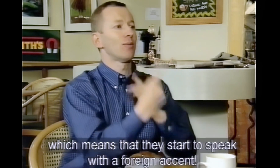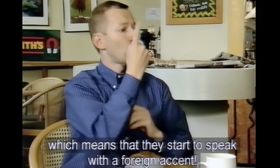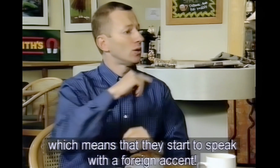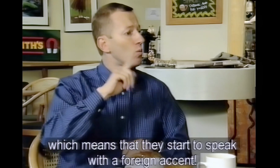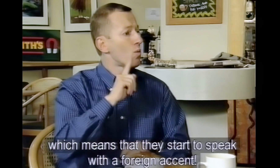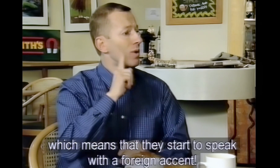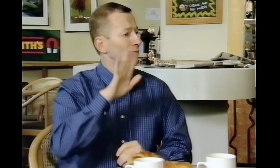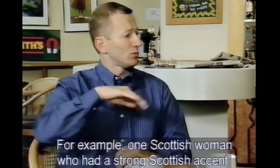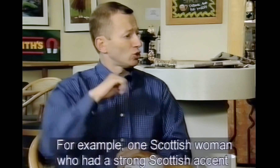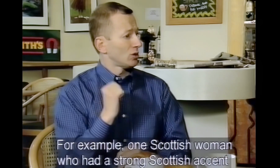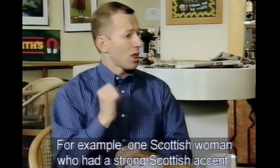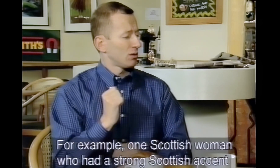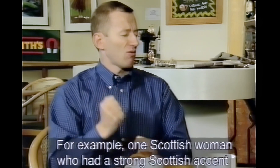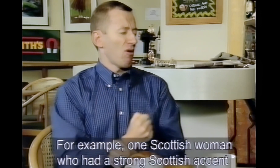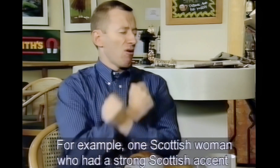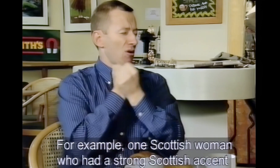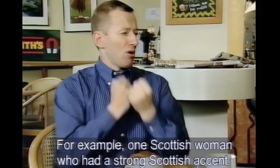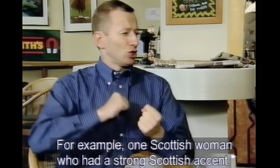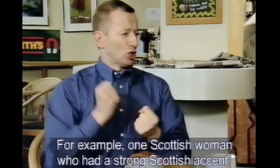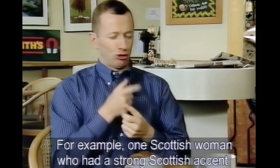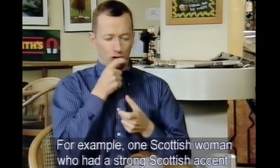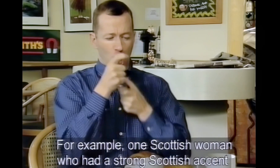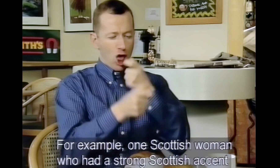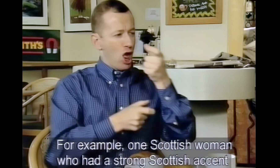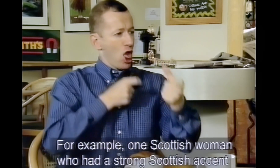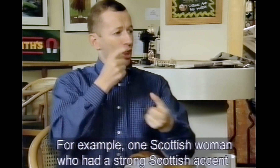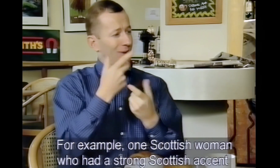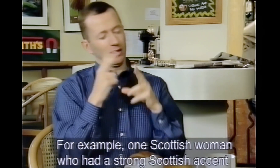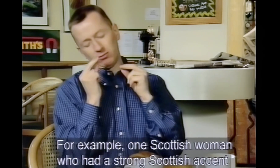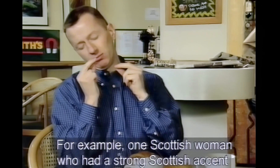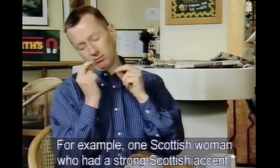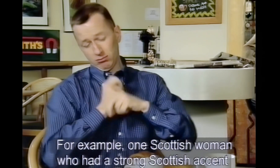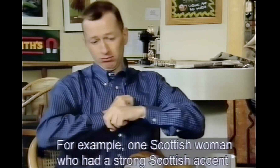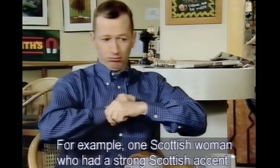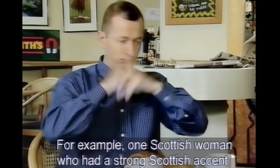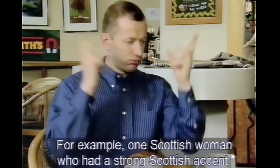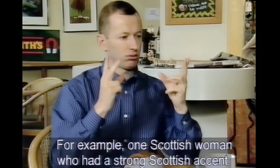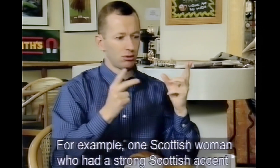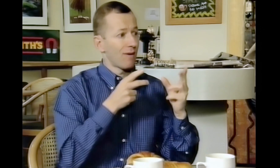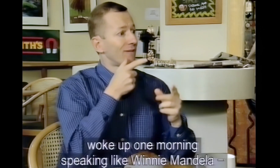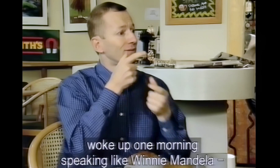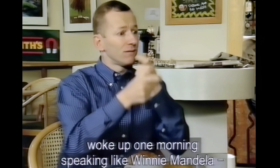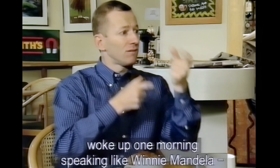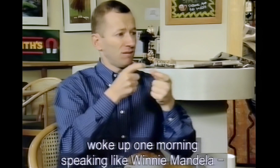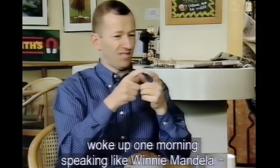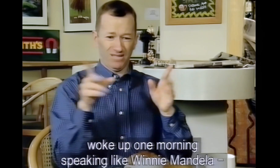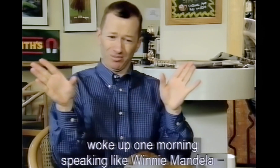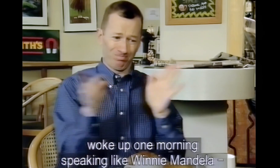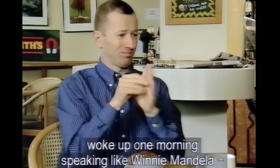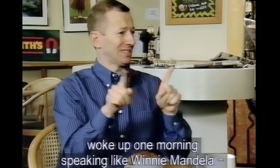accent. For example, one Scottish woman who had a strong Scottish accent woke up